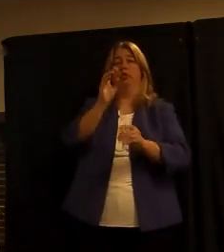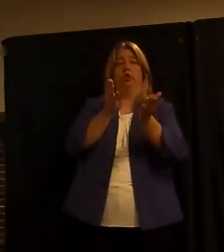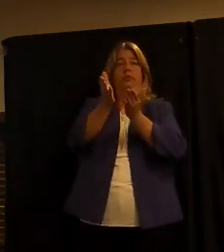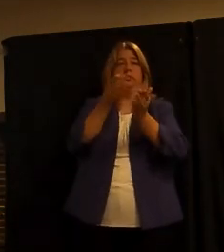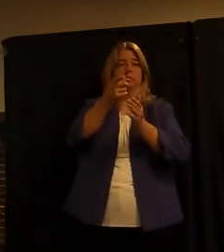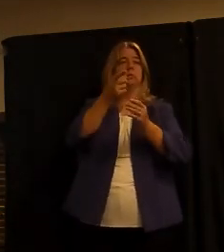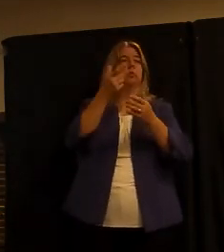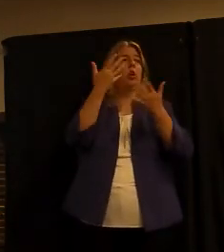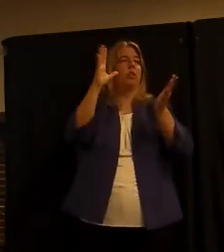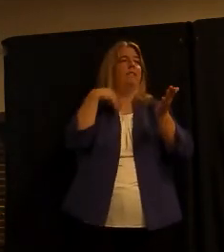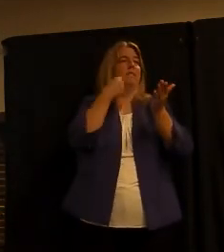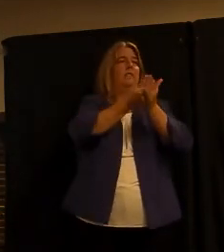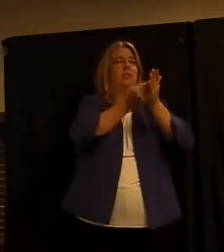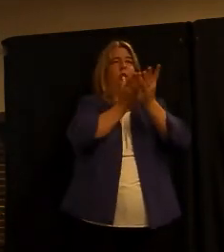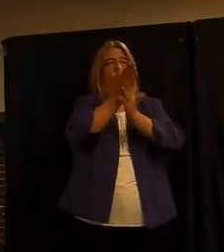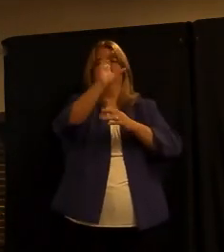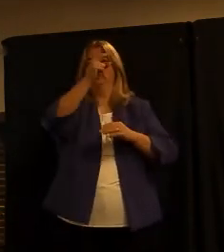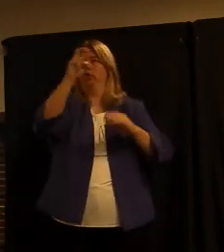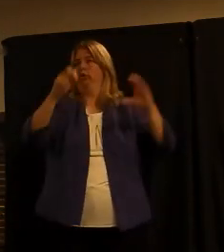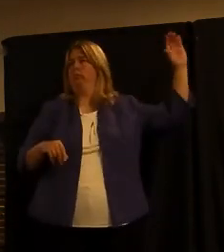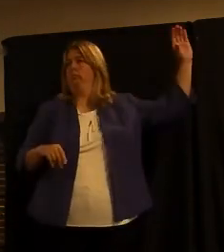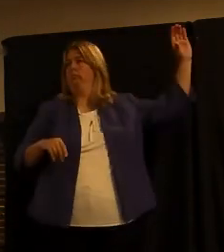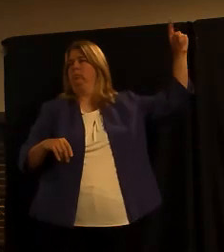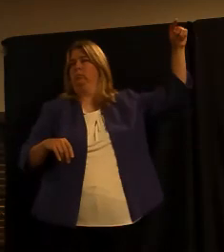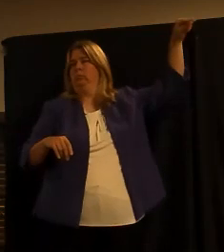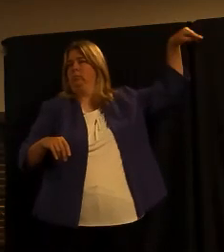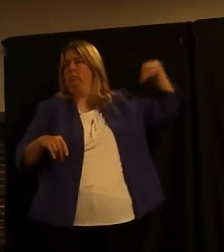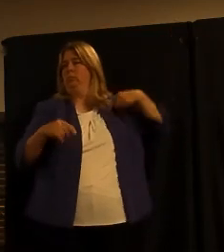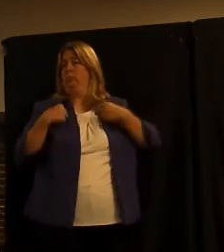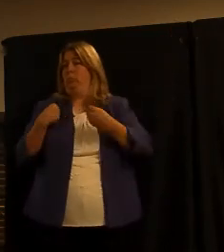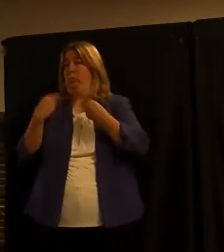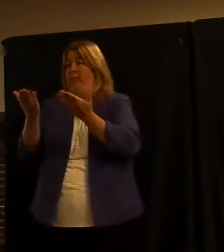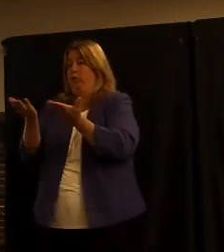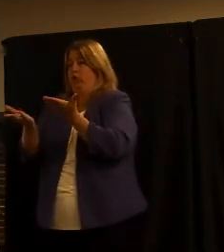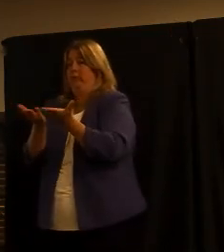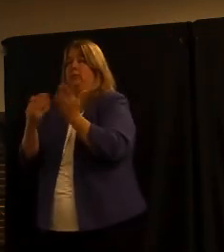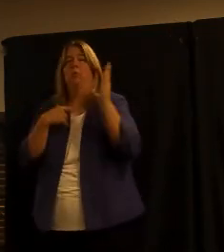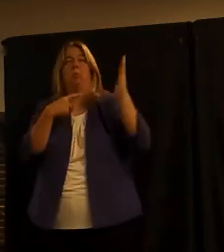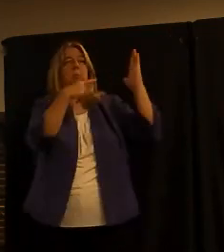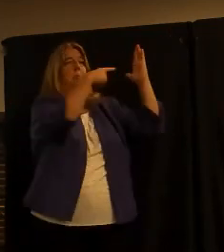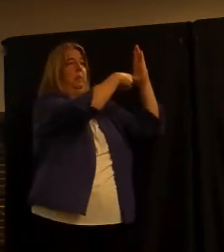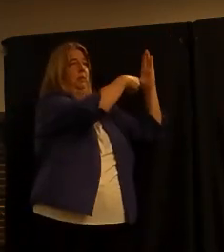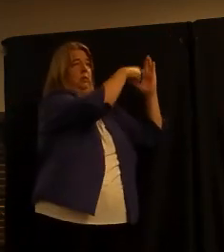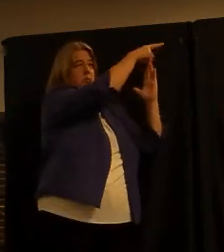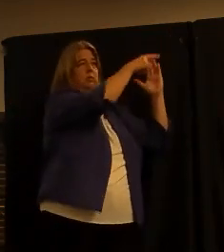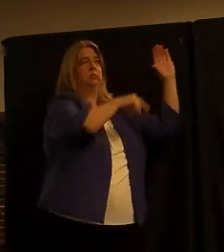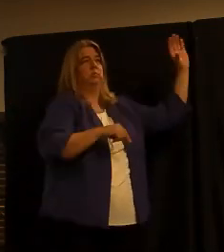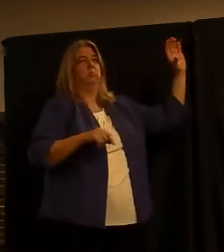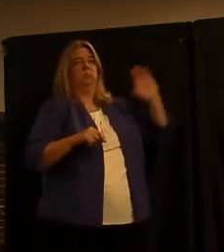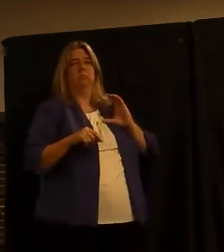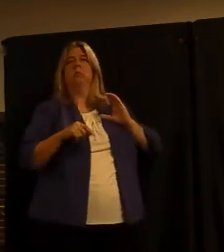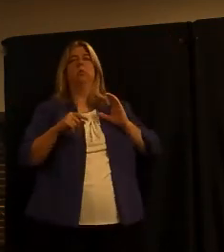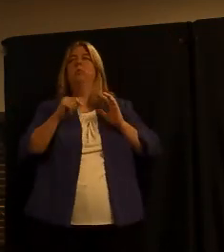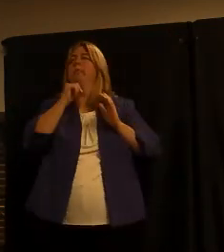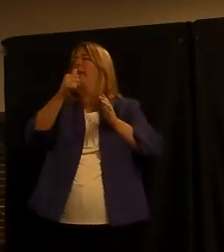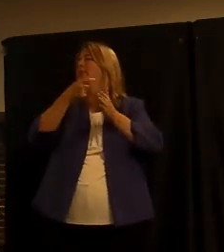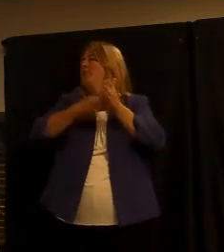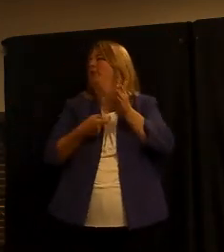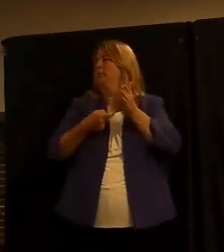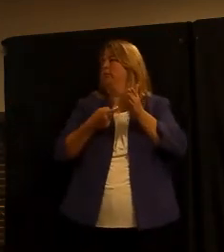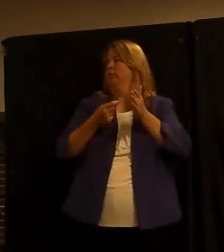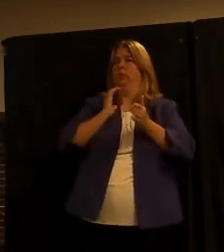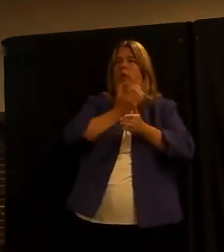two different areas. So there's Deaf Mentor Services that is already currently funded through the CDHHE. When we